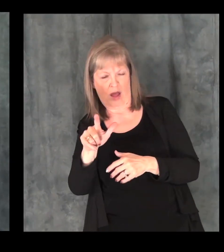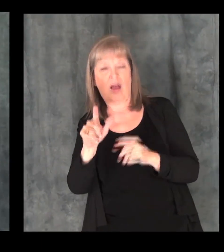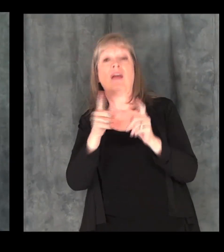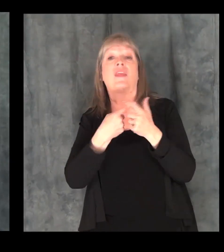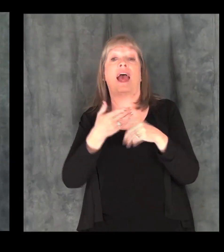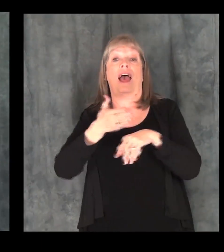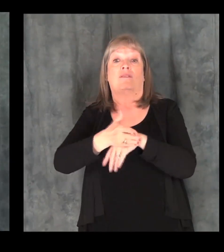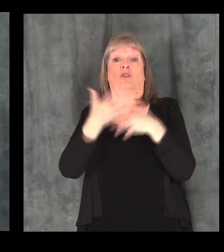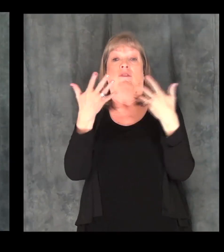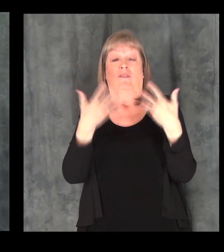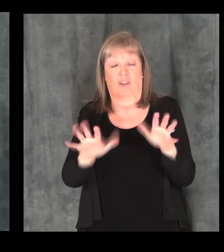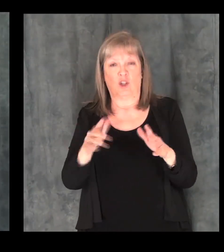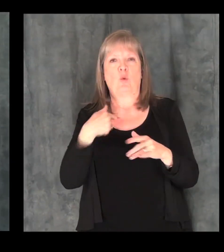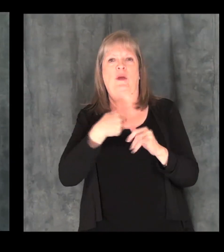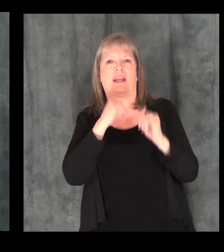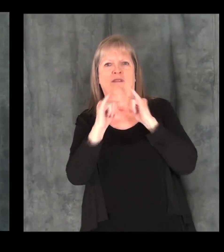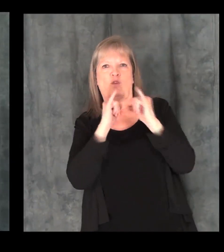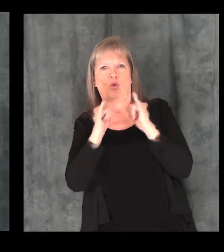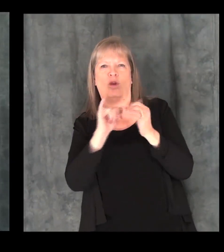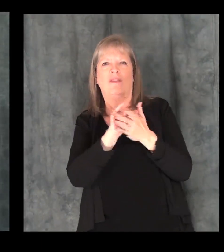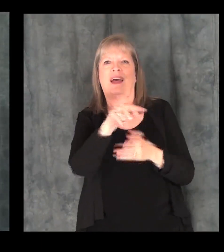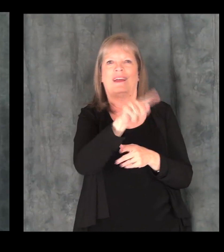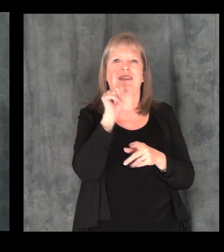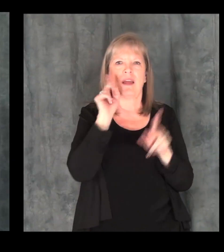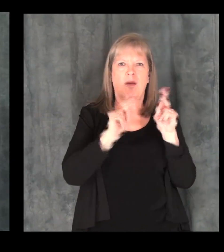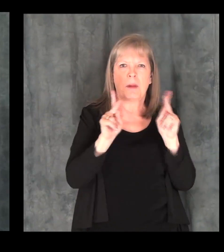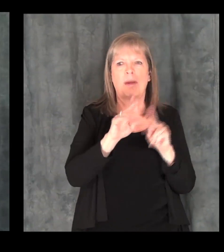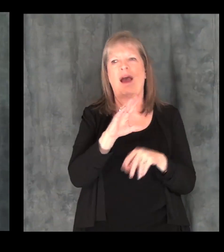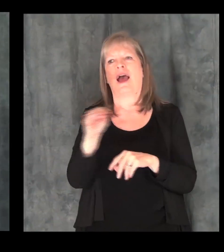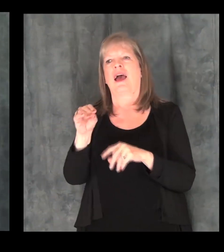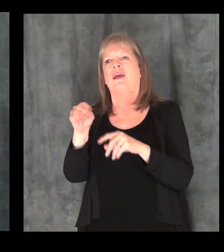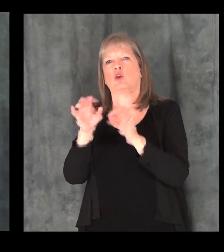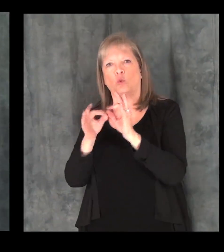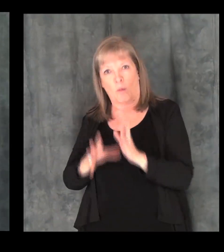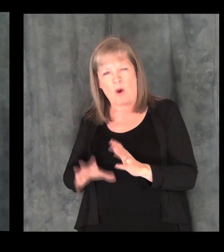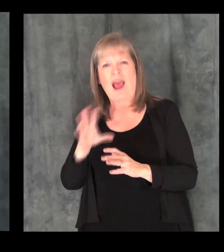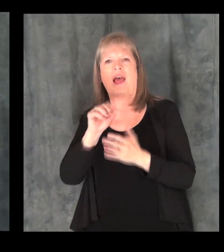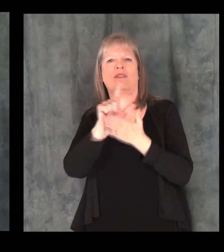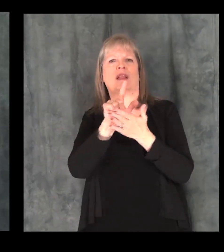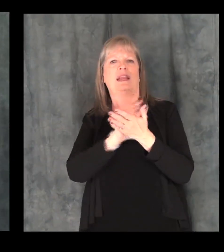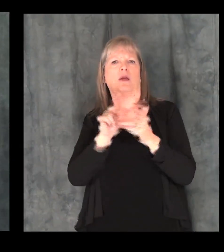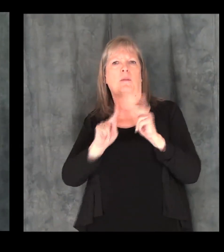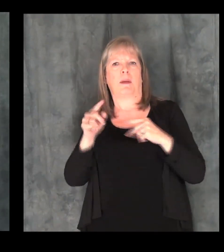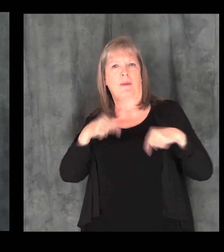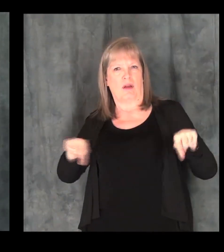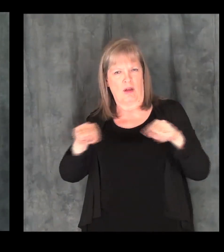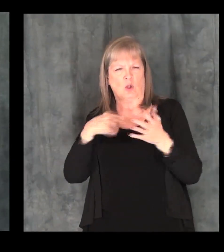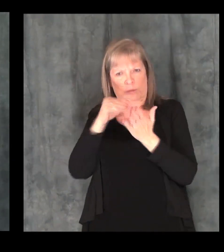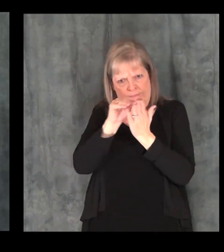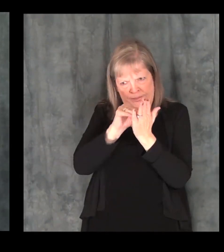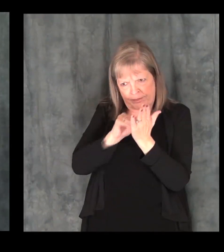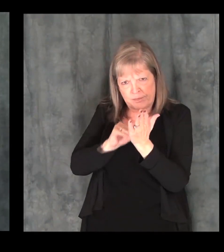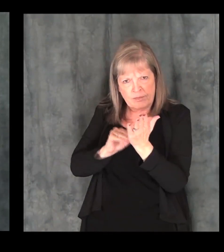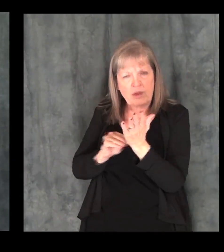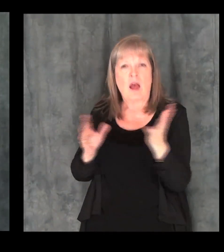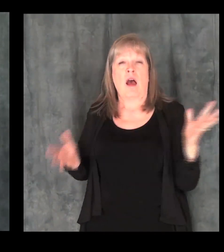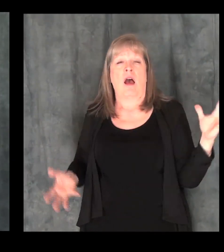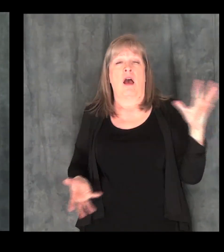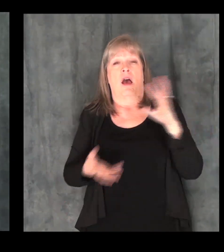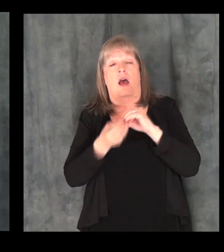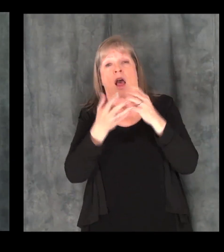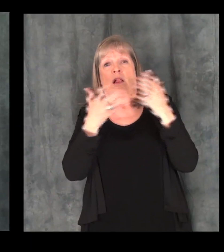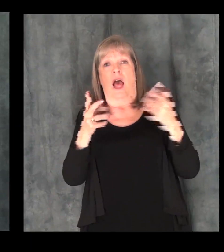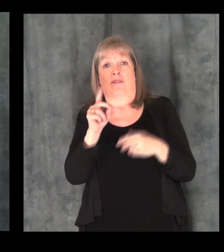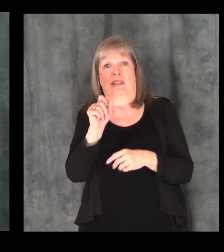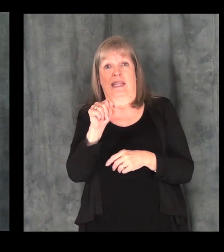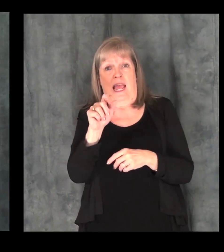interviews with the deaf people and the interpreters and the legal personnel. So we created a lot of data that needed to be analysed, but it was really